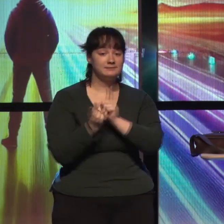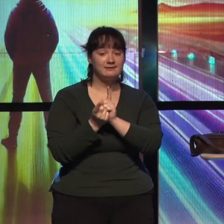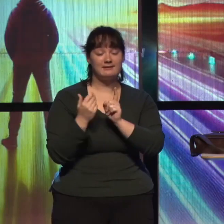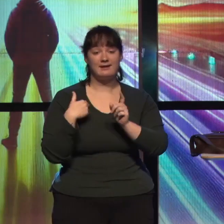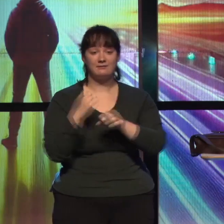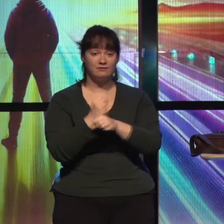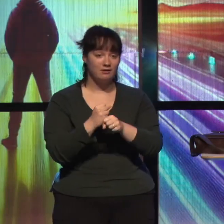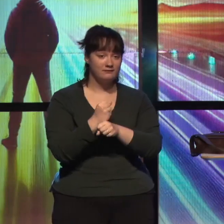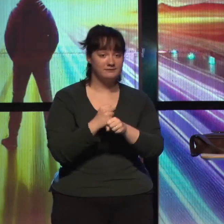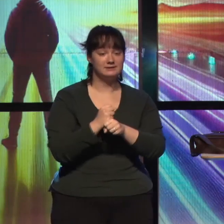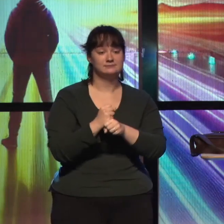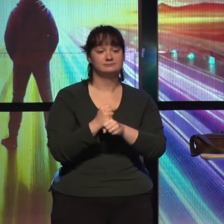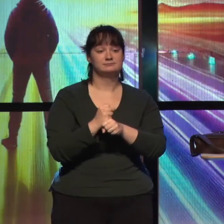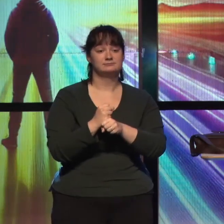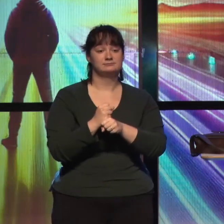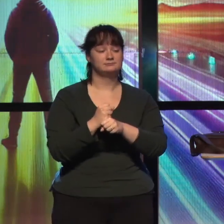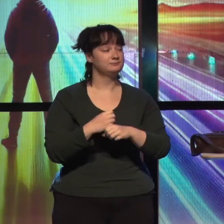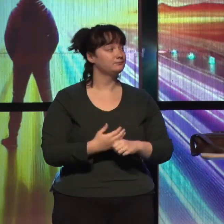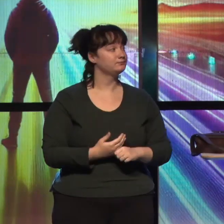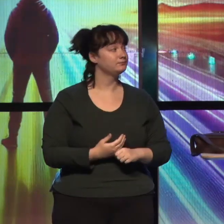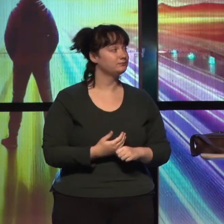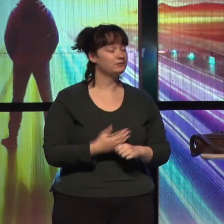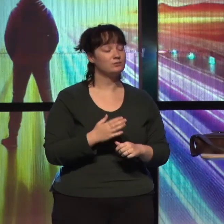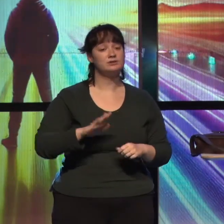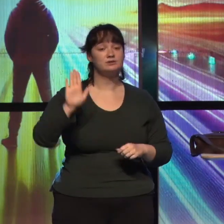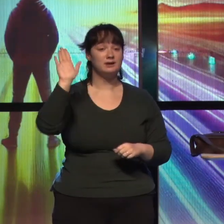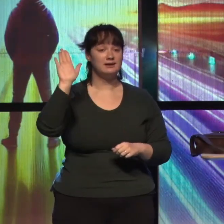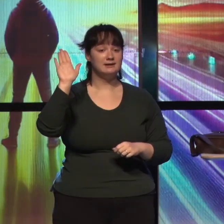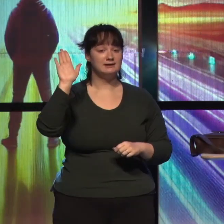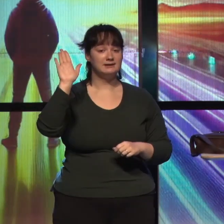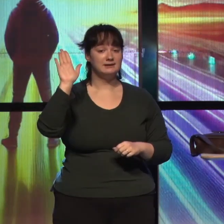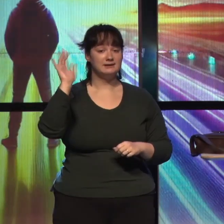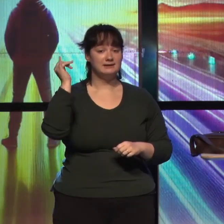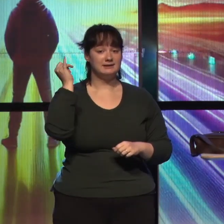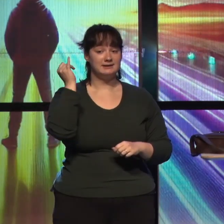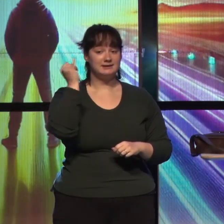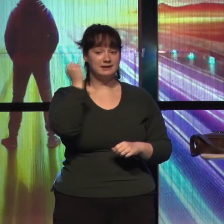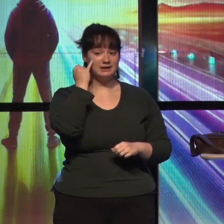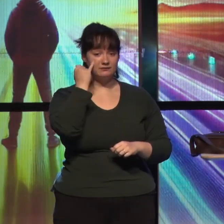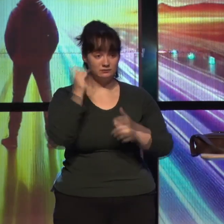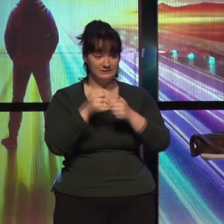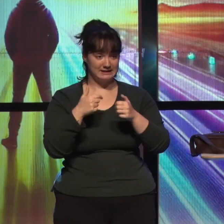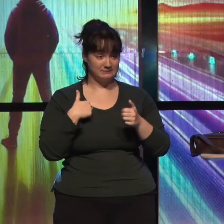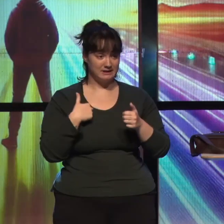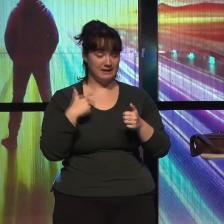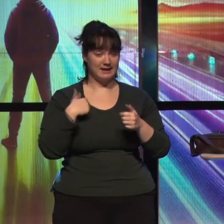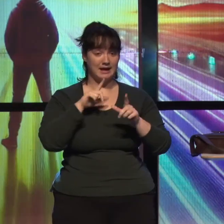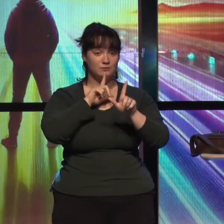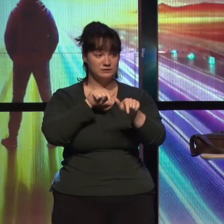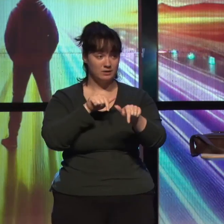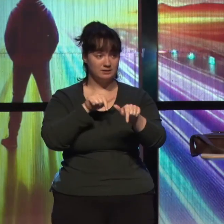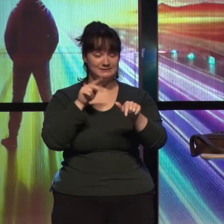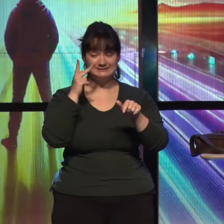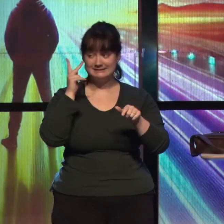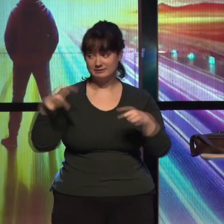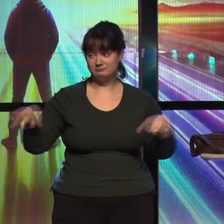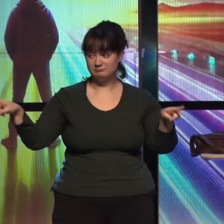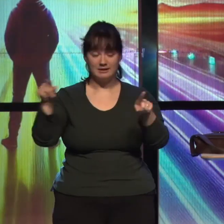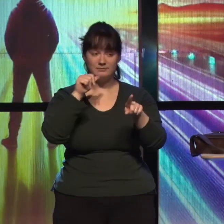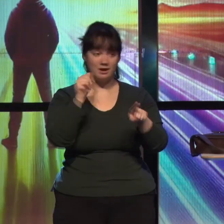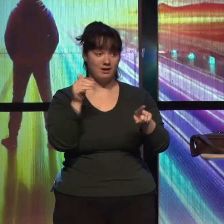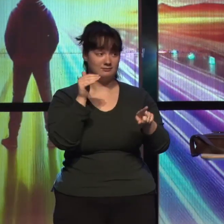share a little bit of mine as well. Raise your hand up nice and high if you have actually done that and I've actually responded, so you can look around the room and see that I'm not